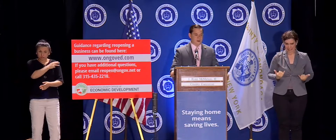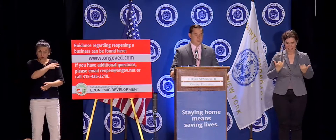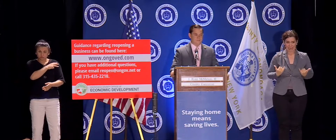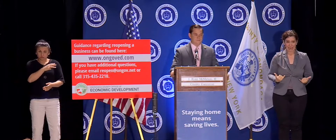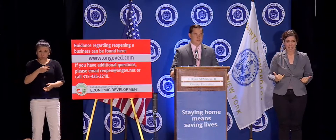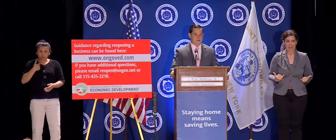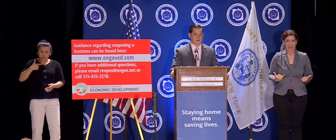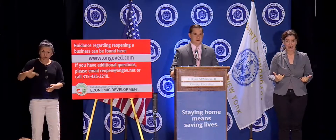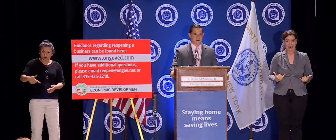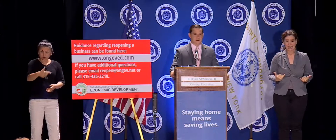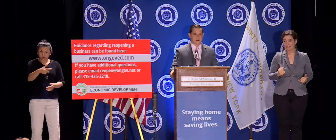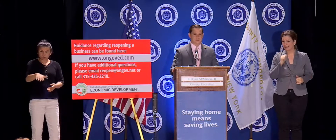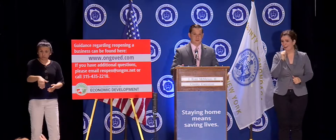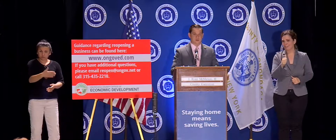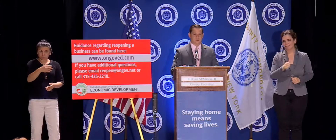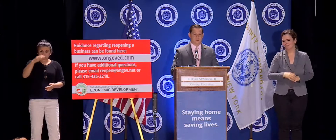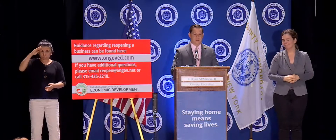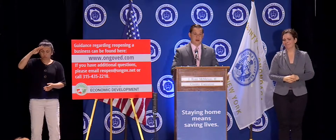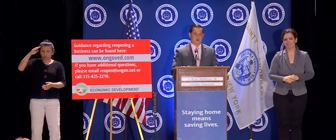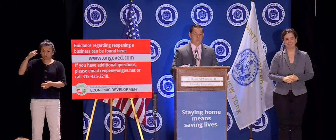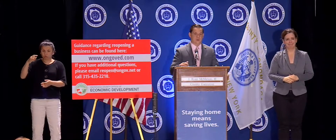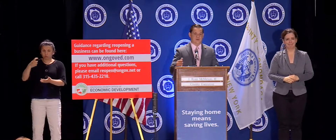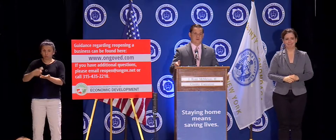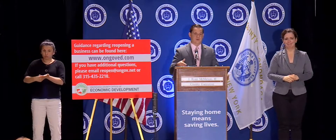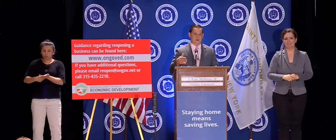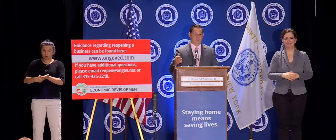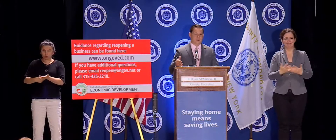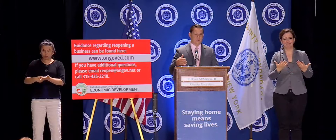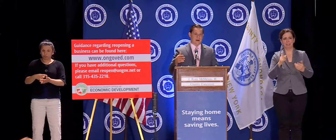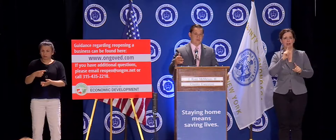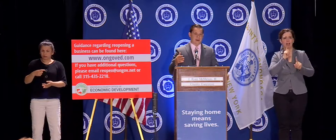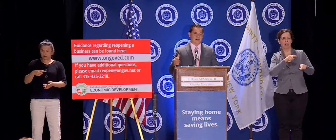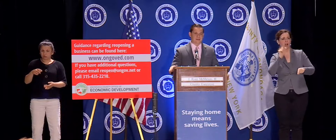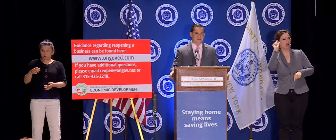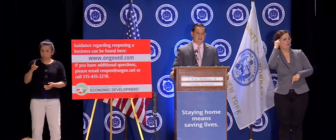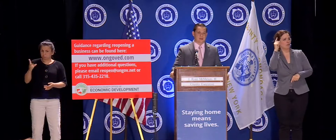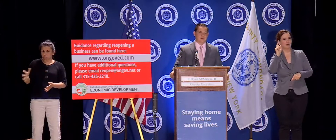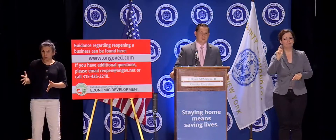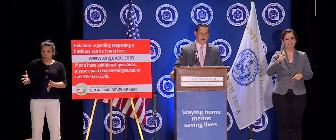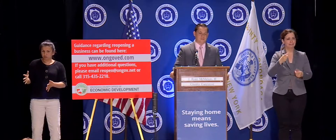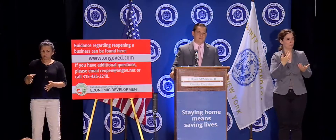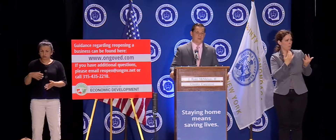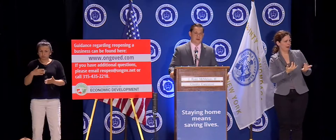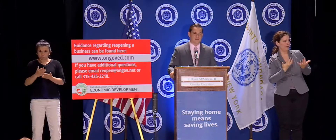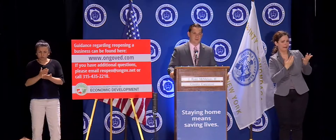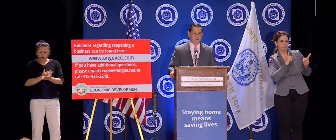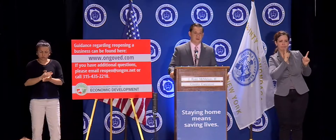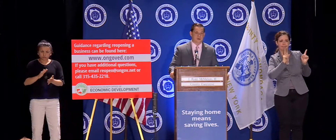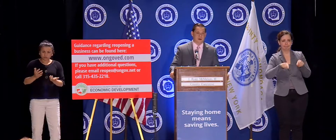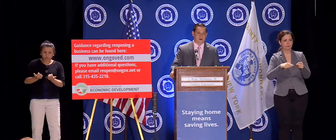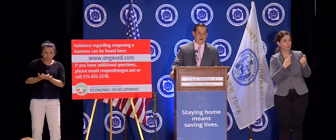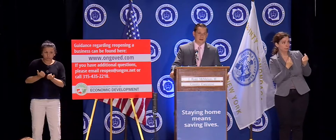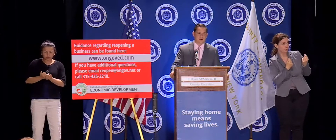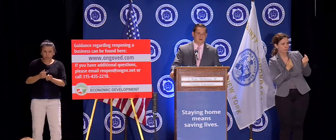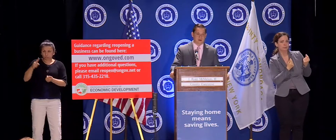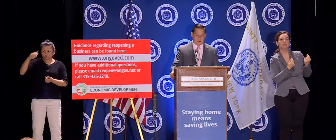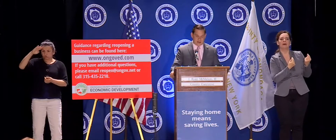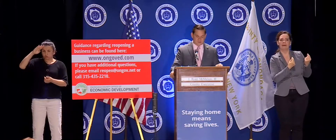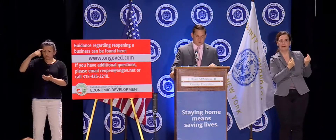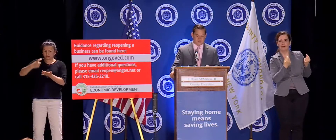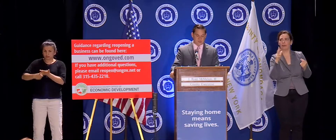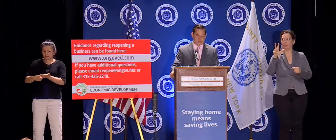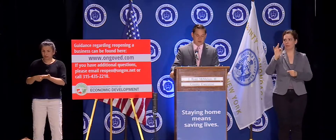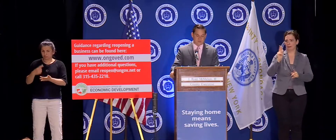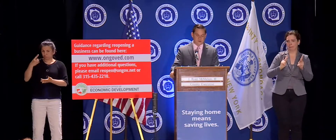aren't because of the executive order right now, we have to figure a way around that. These 39 people can't be counted in